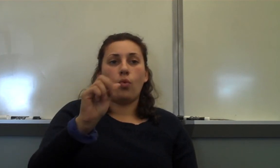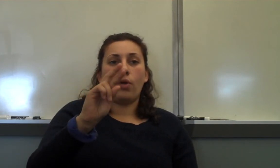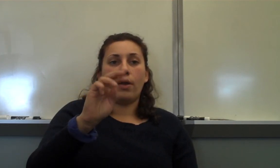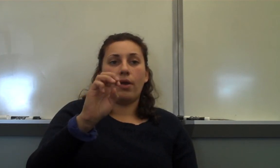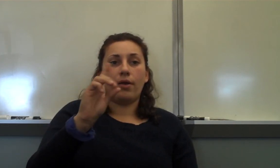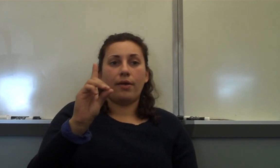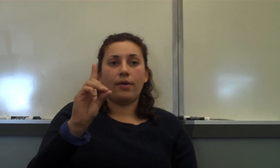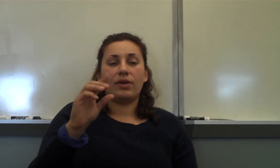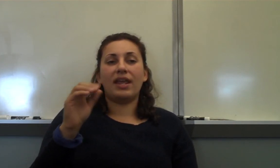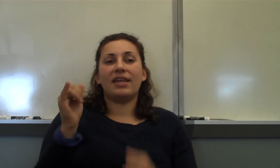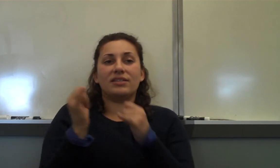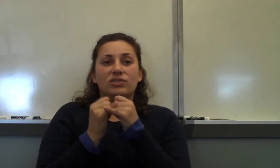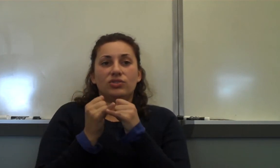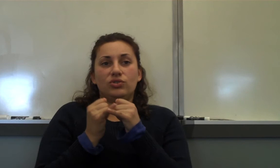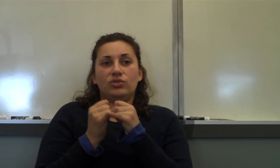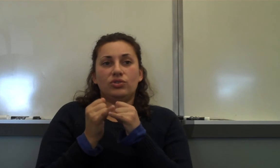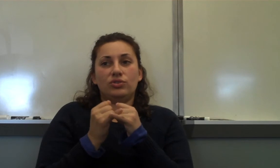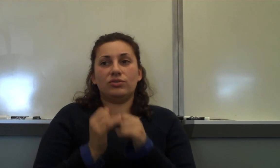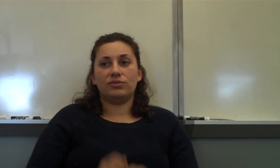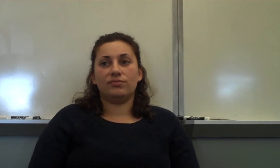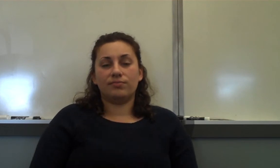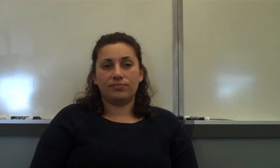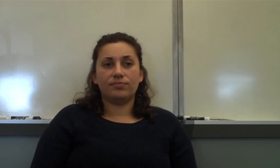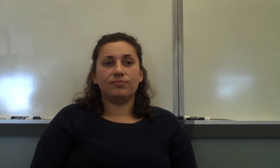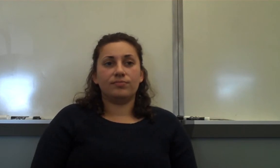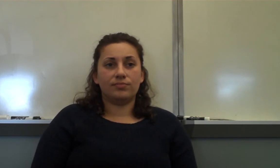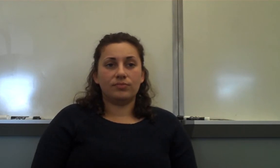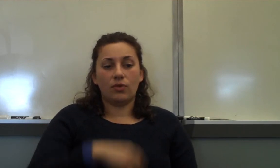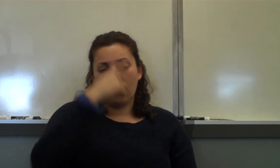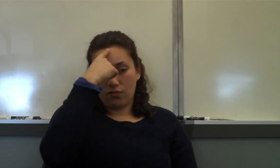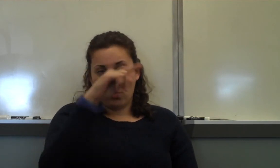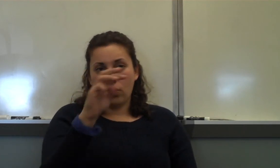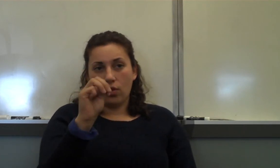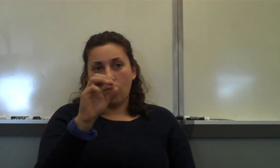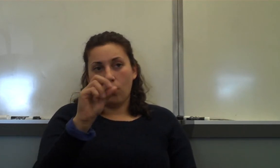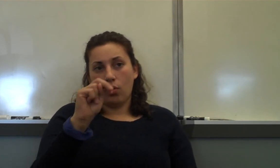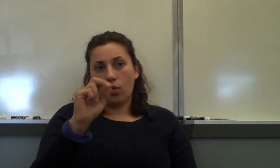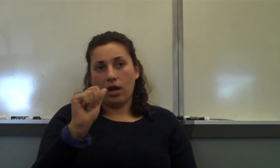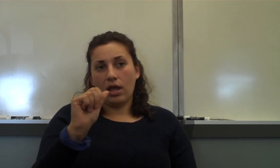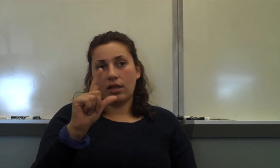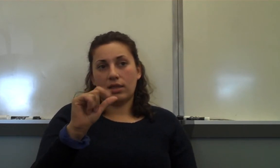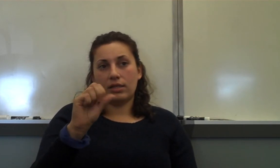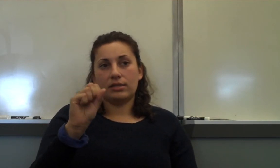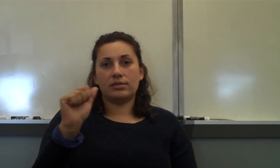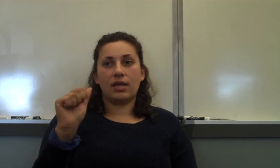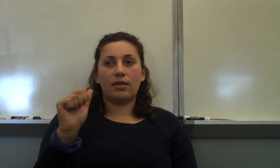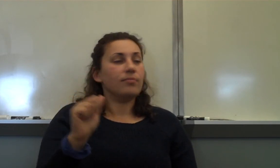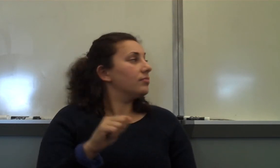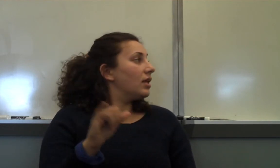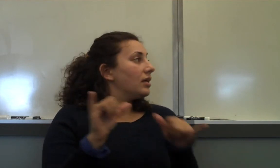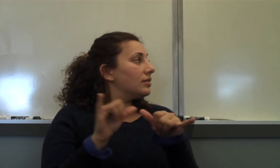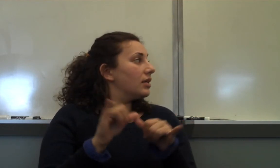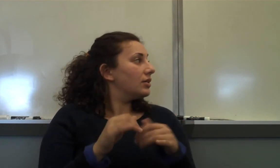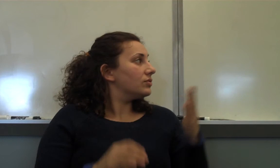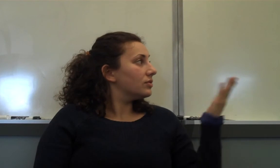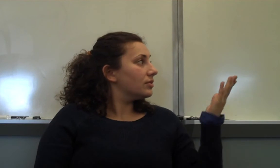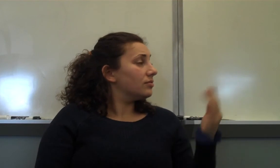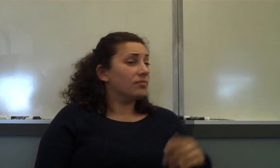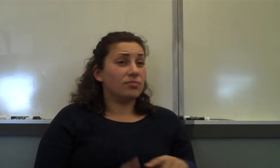626.250 square inches for the Mona Lisa. That size right there. The really weird part about